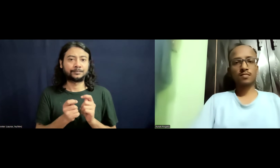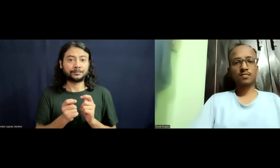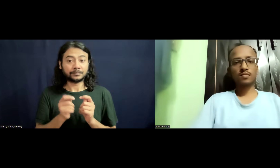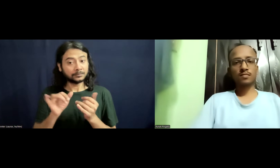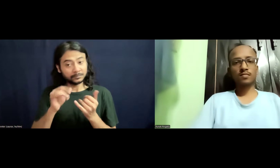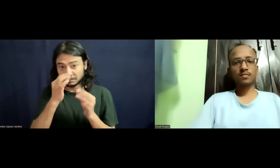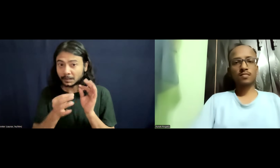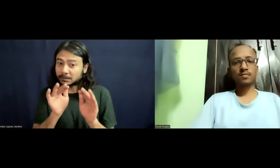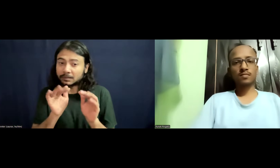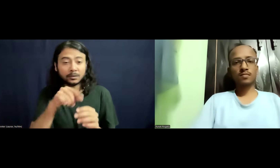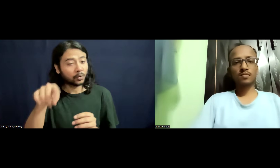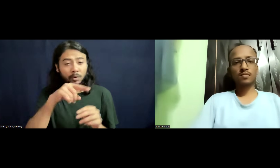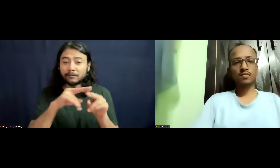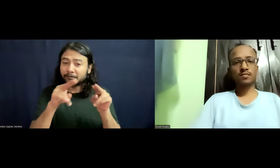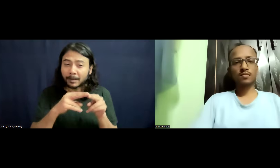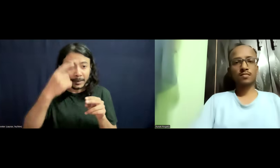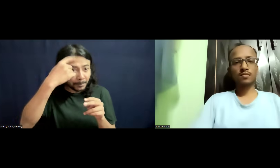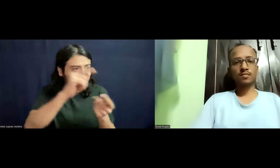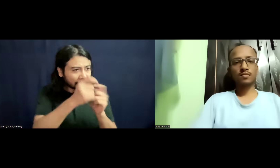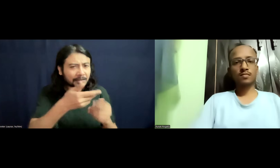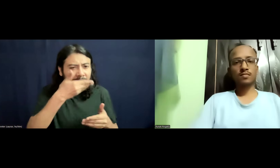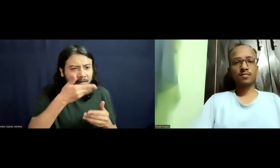And if they want, they will join.